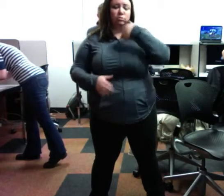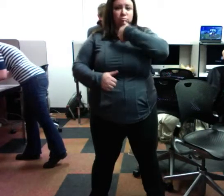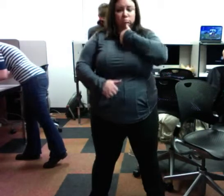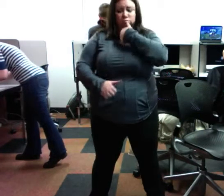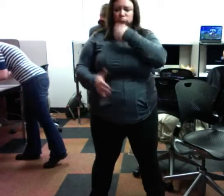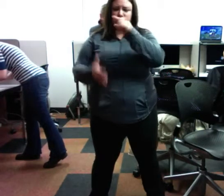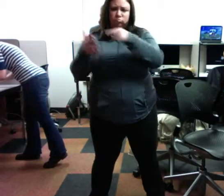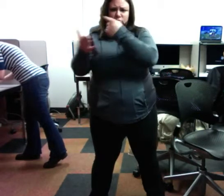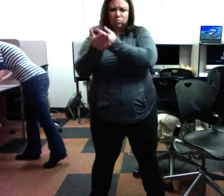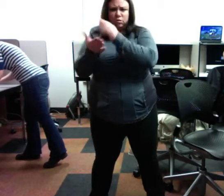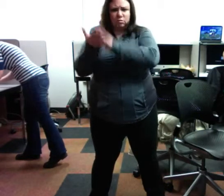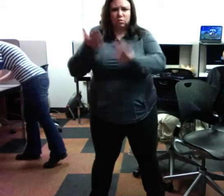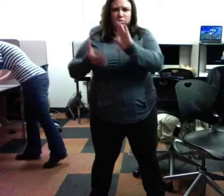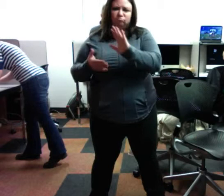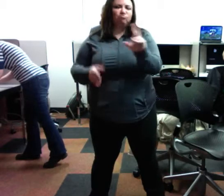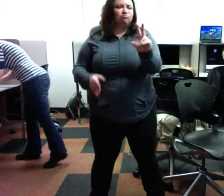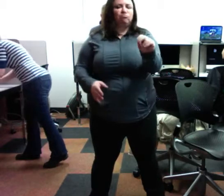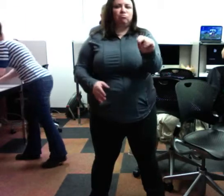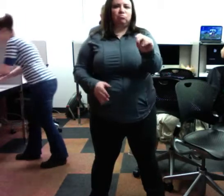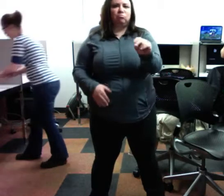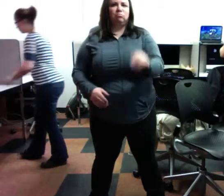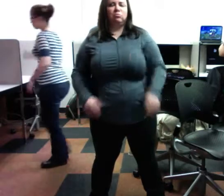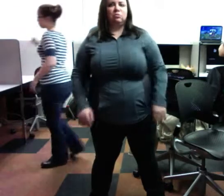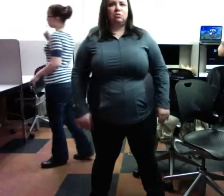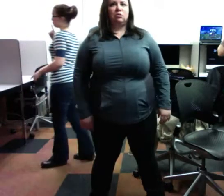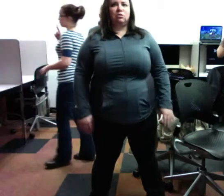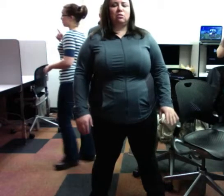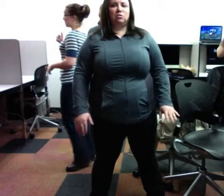this is the closest I've ever gotten to a college graduation.